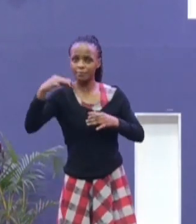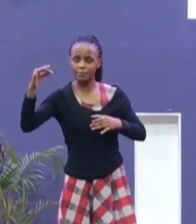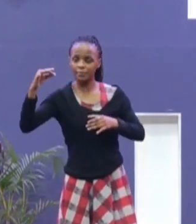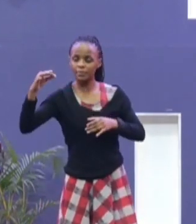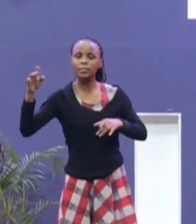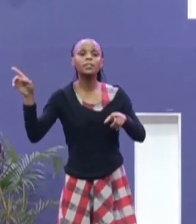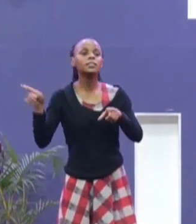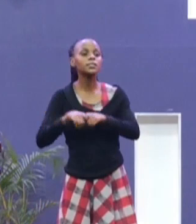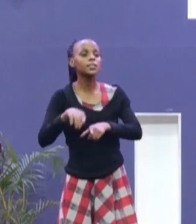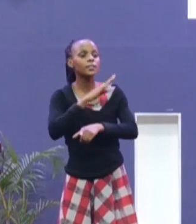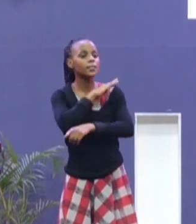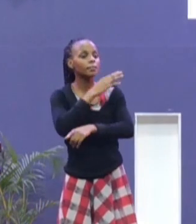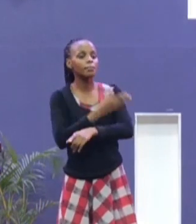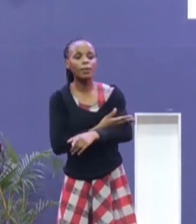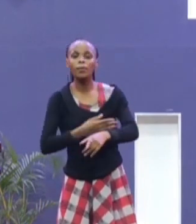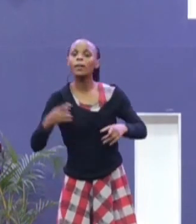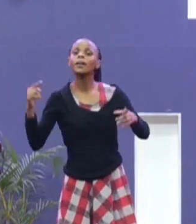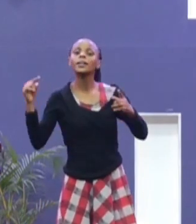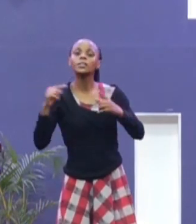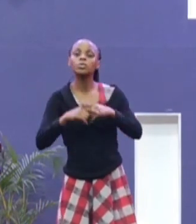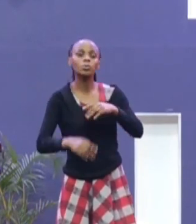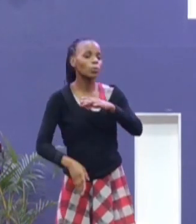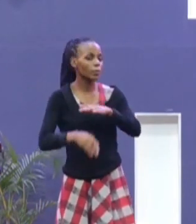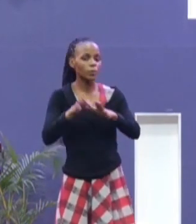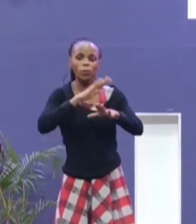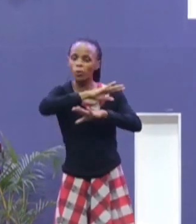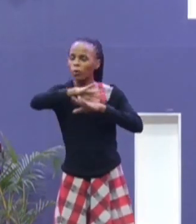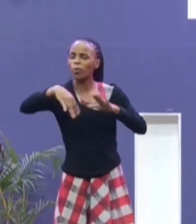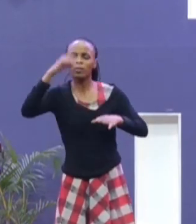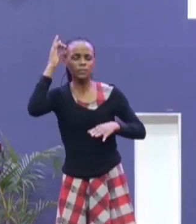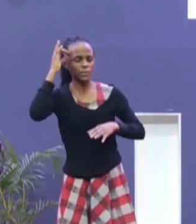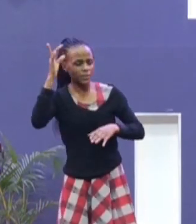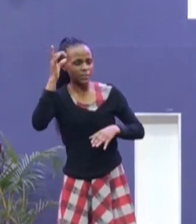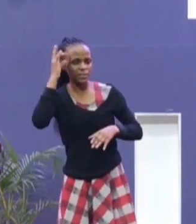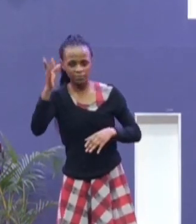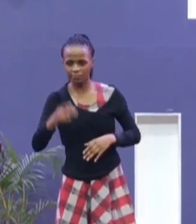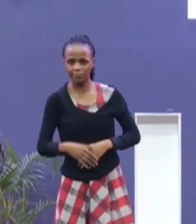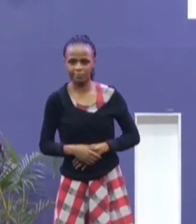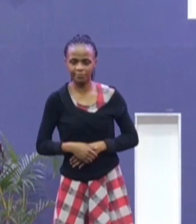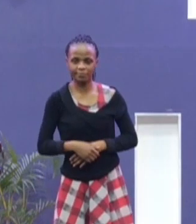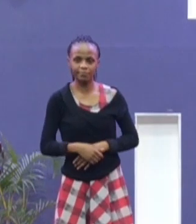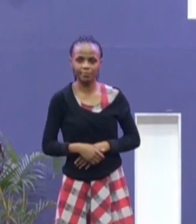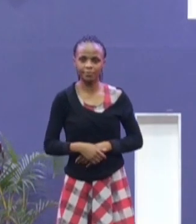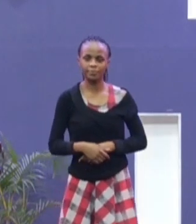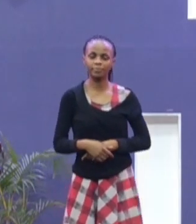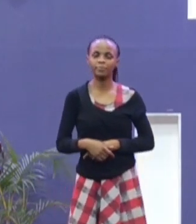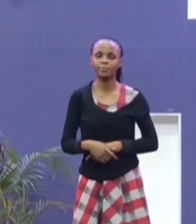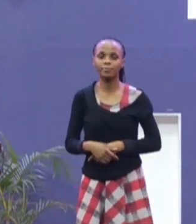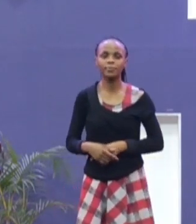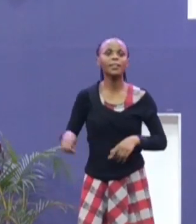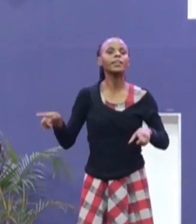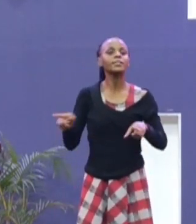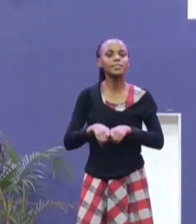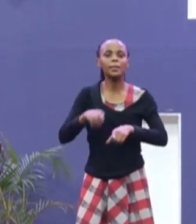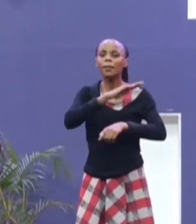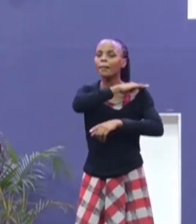This is power to drive out all forms of diseases. Era gano maanyi kugoba ndwadde zonna zonna. This is power to